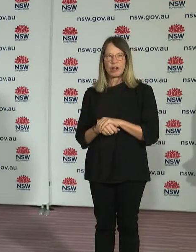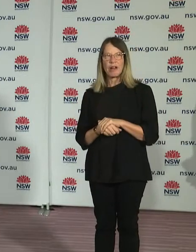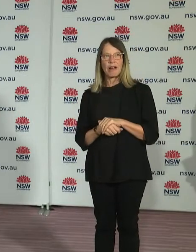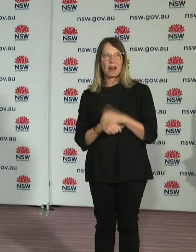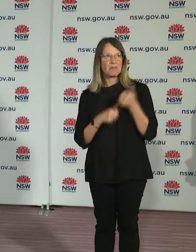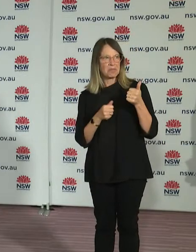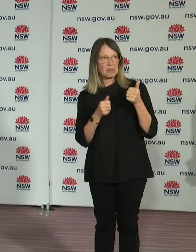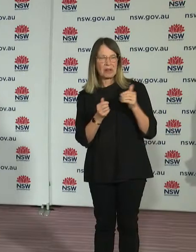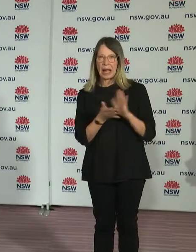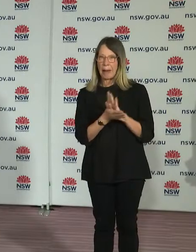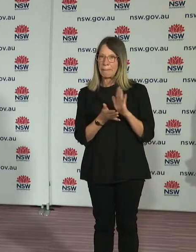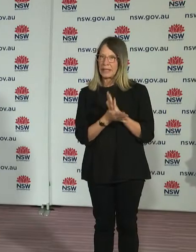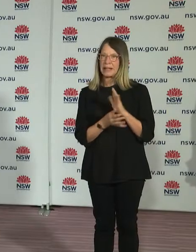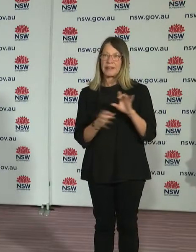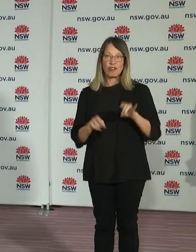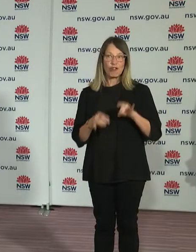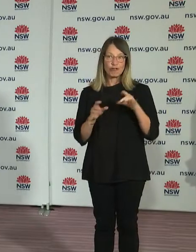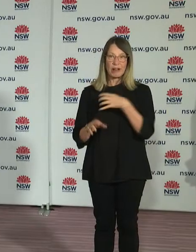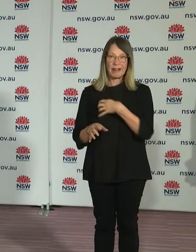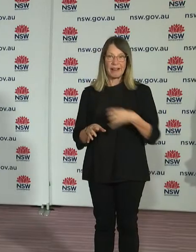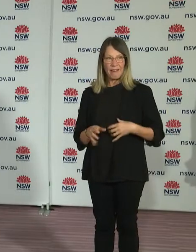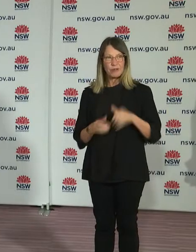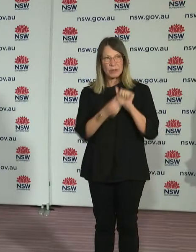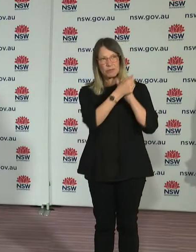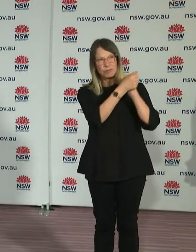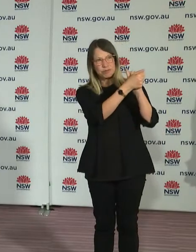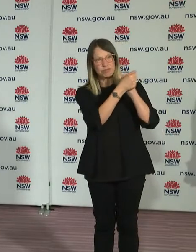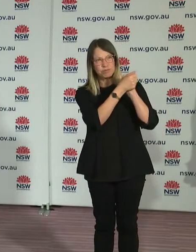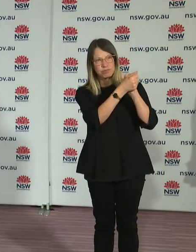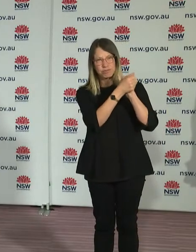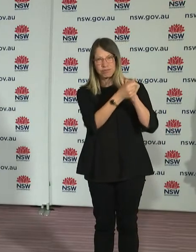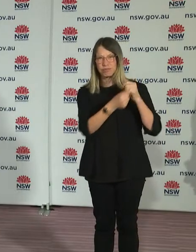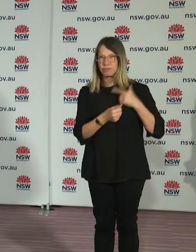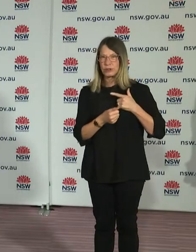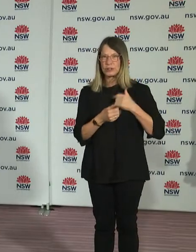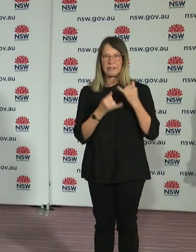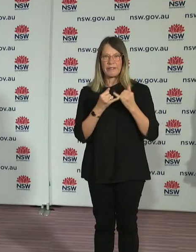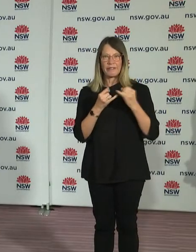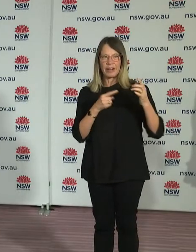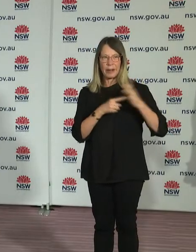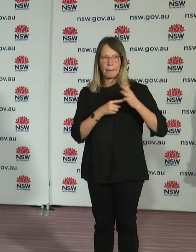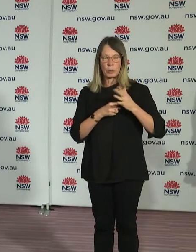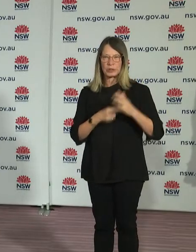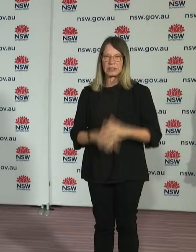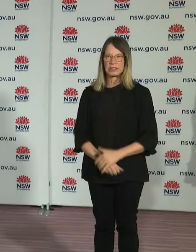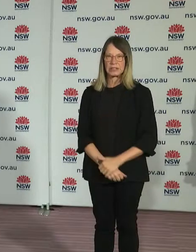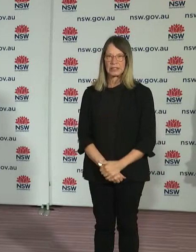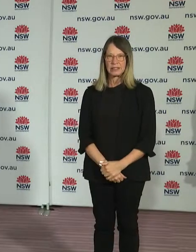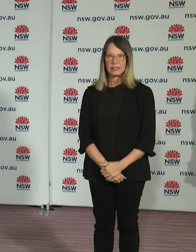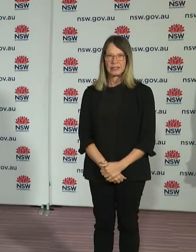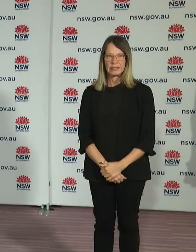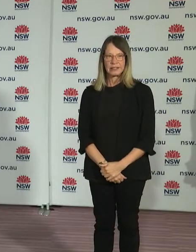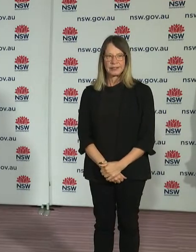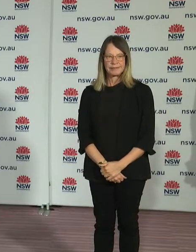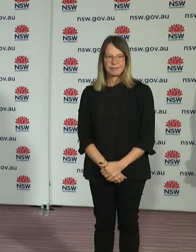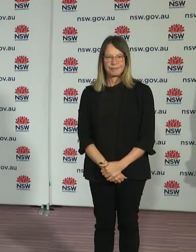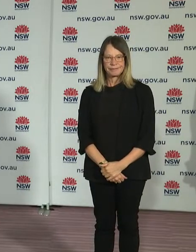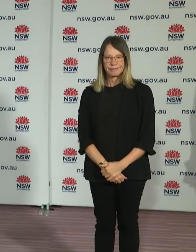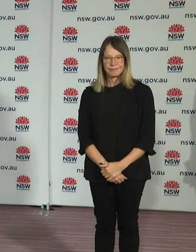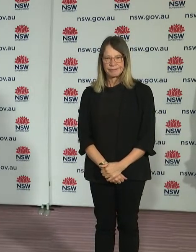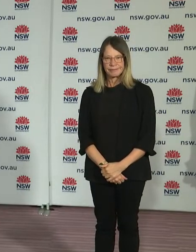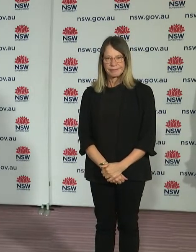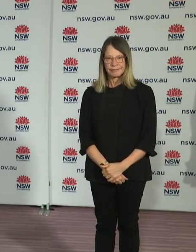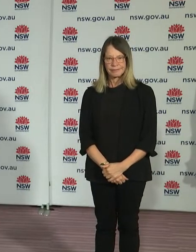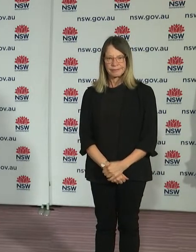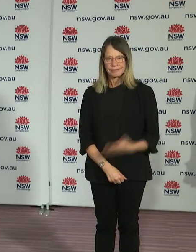about that. I'm just deeply grateful that we're a united team on this very important issue. Why do you think that you were able to get the New South Wales Nationals on side for this